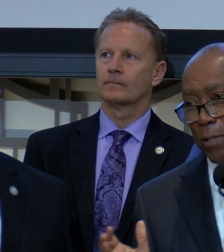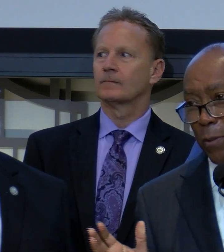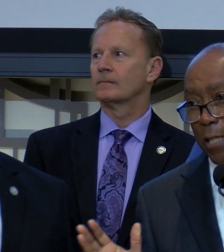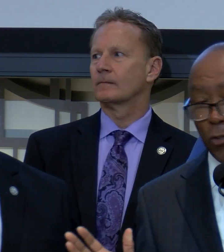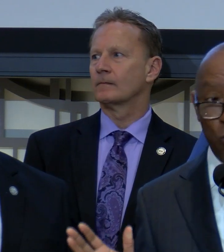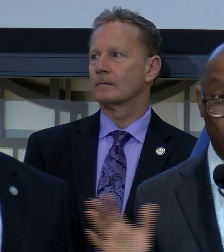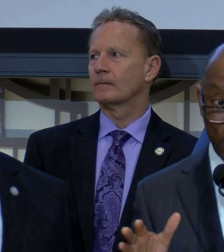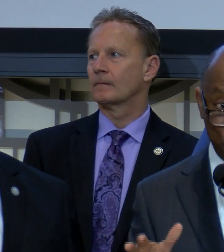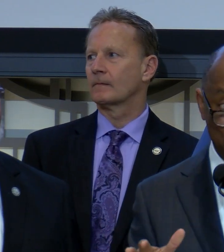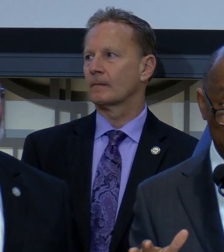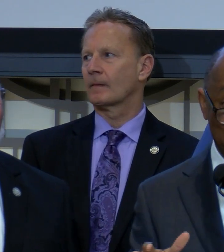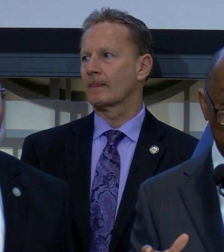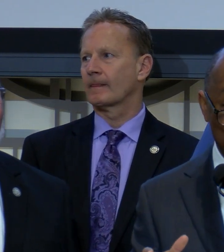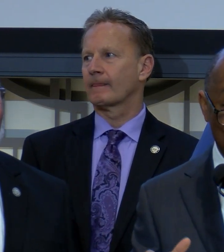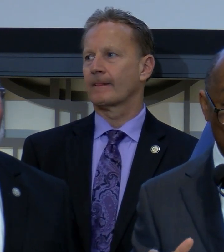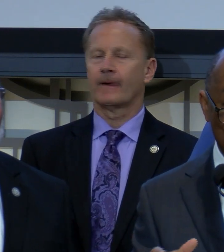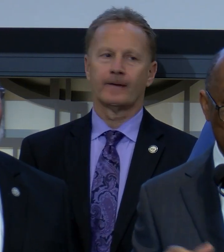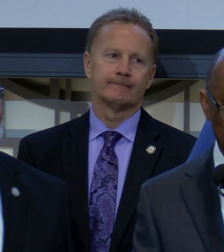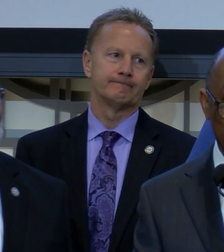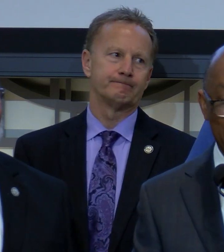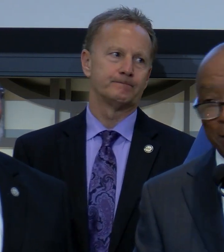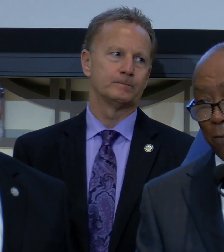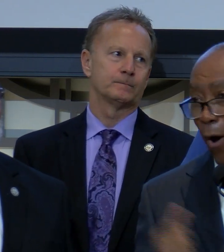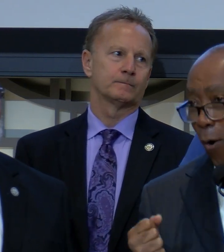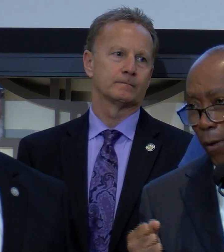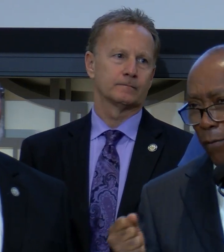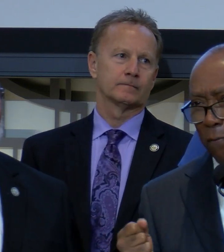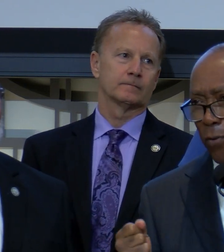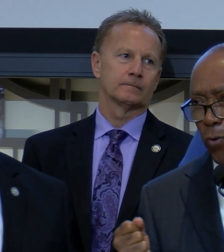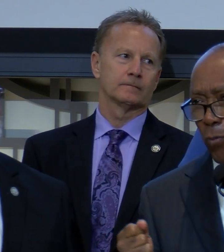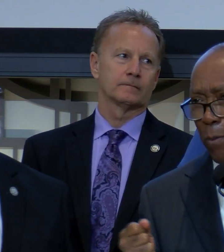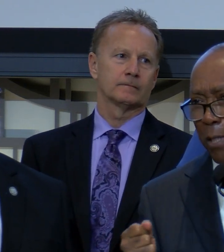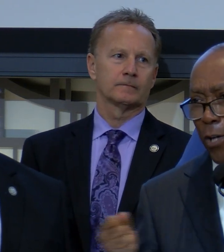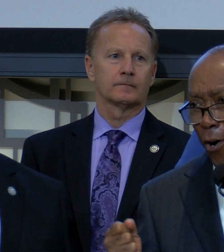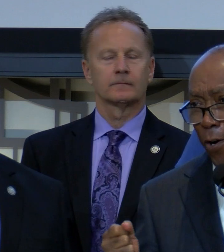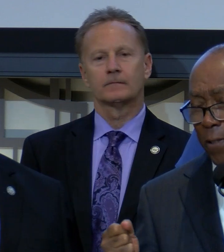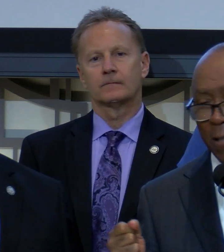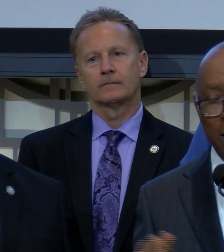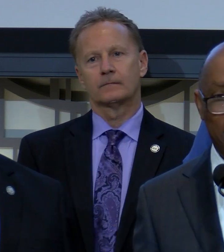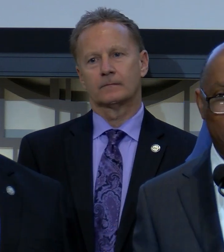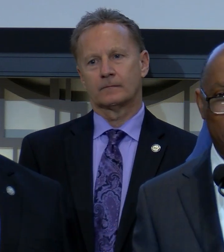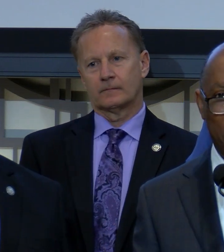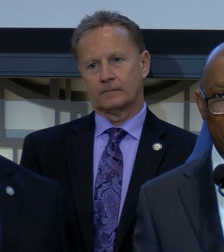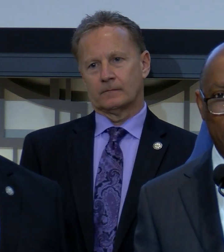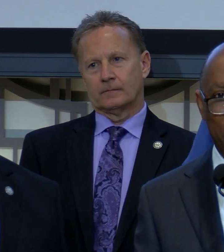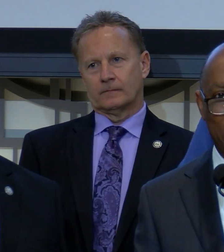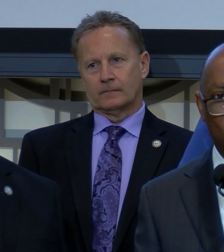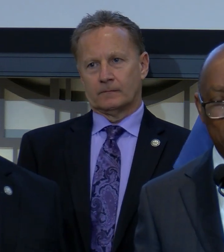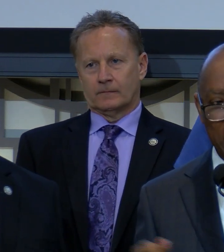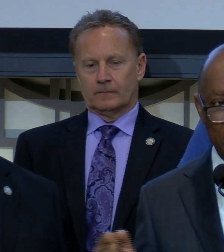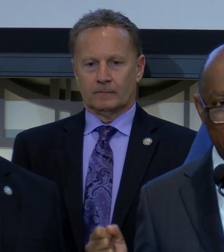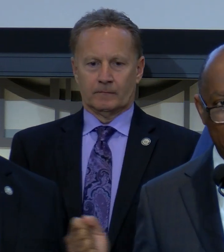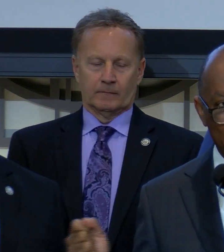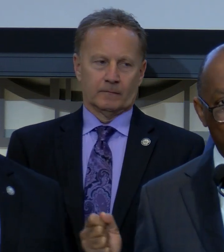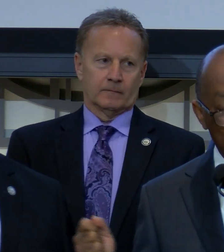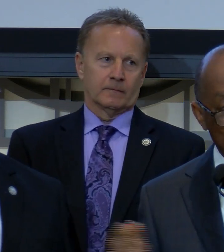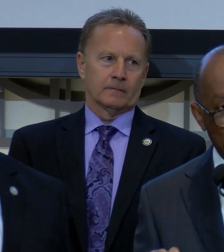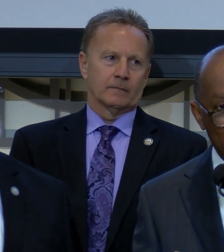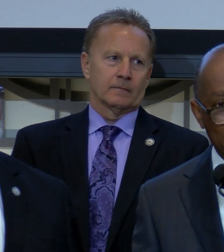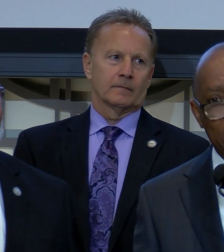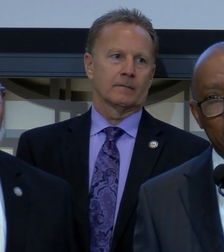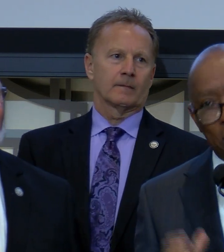No need to rush into the stores as if all of the food will be gone and there won't be any